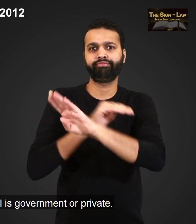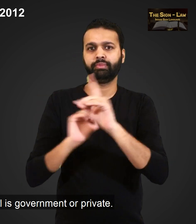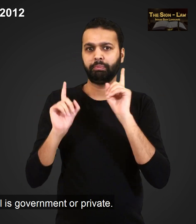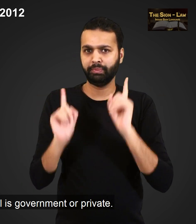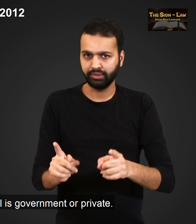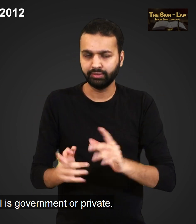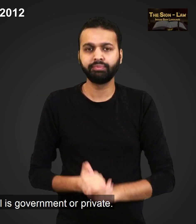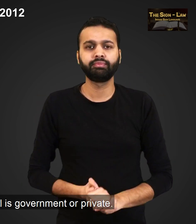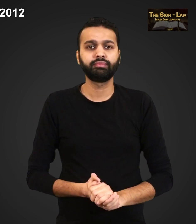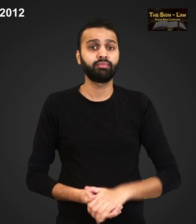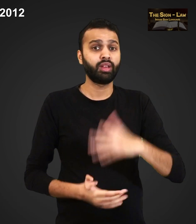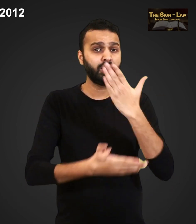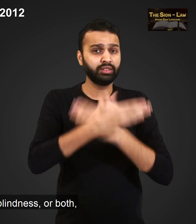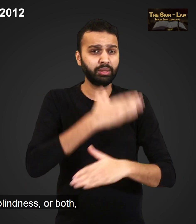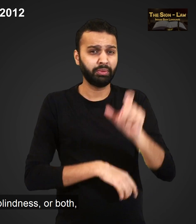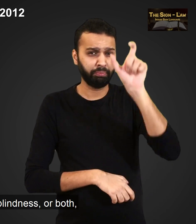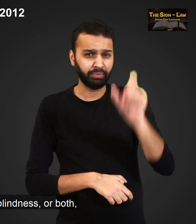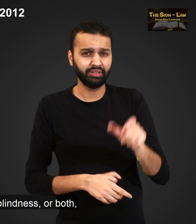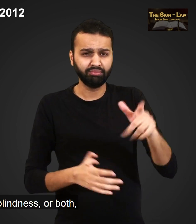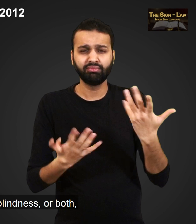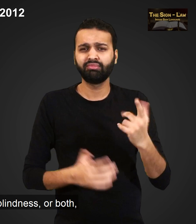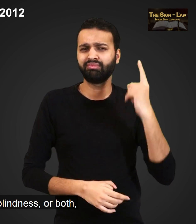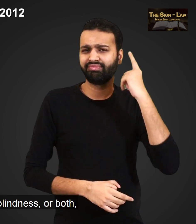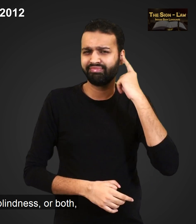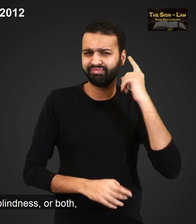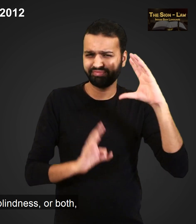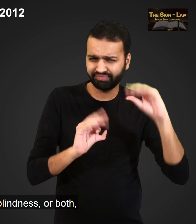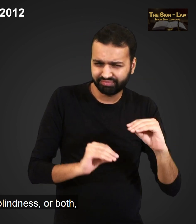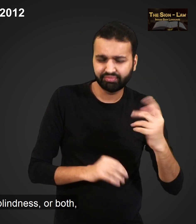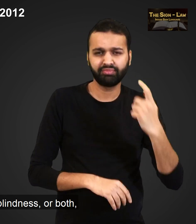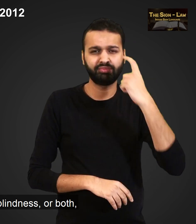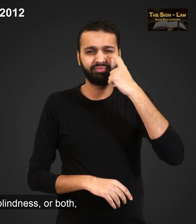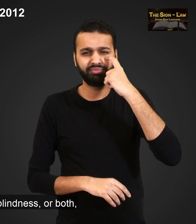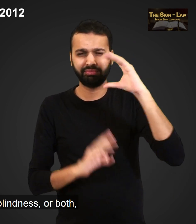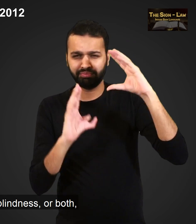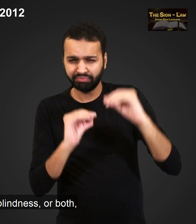the school is government or private. Children with deafness, blindness or both,